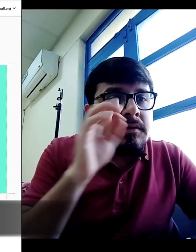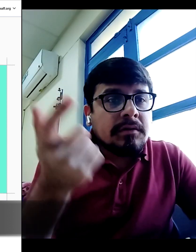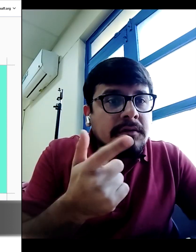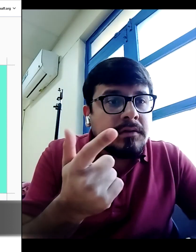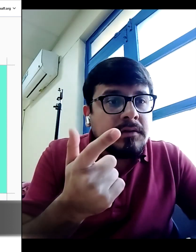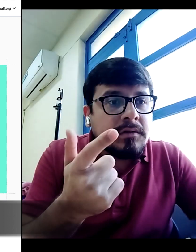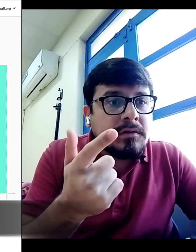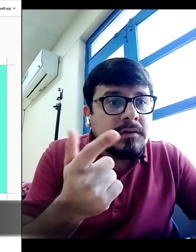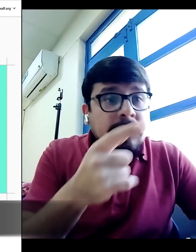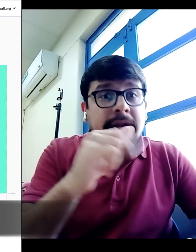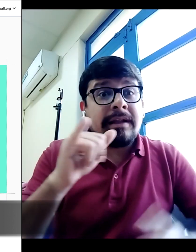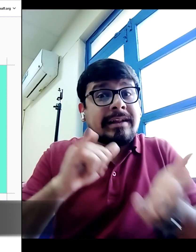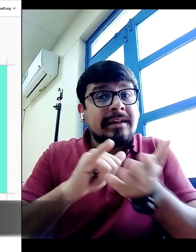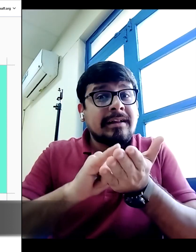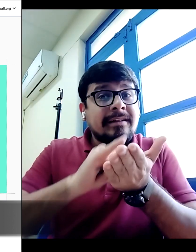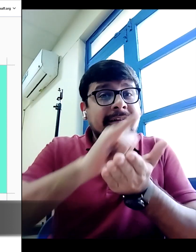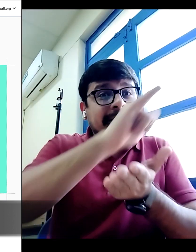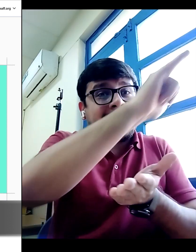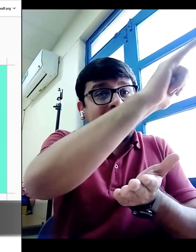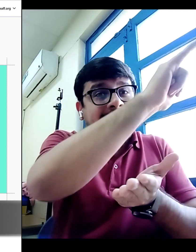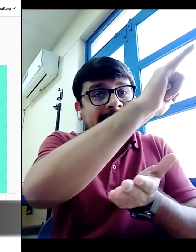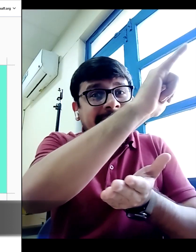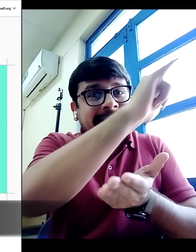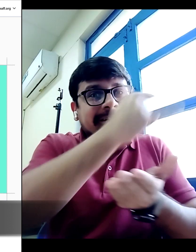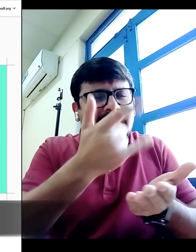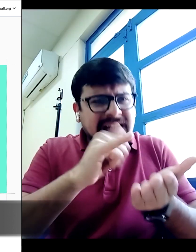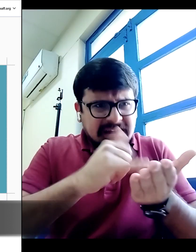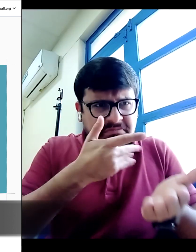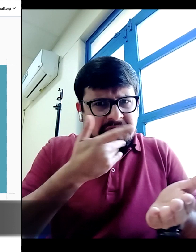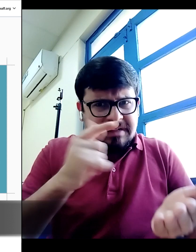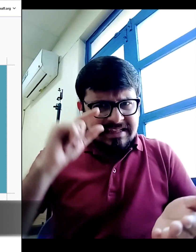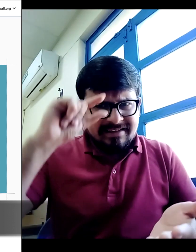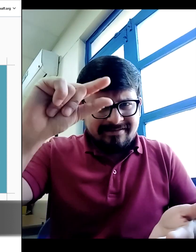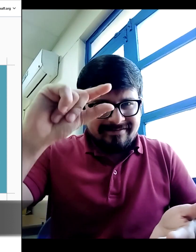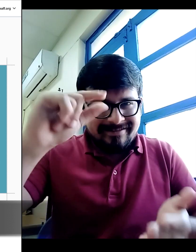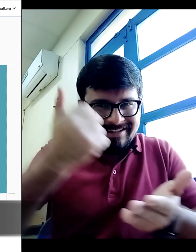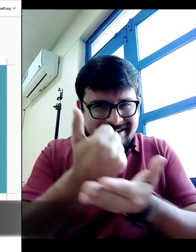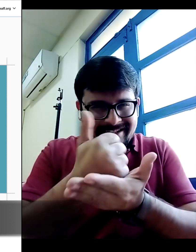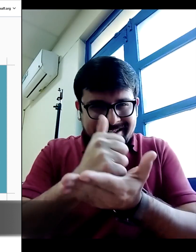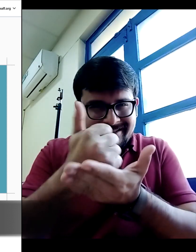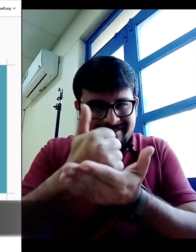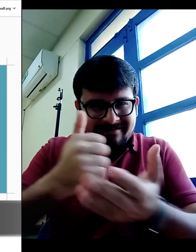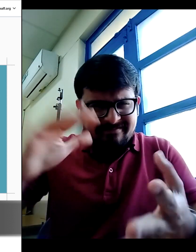some color like this. I